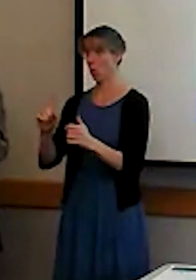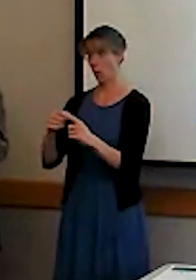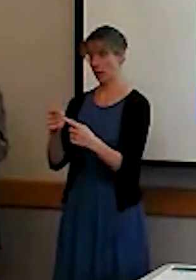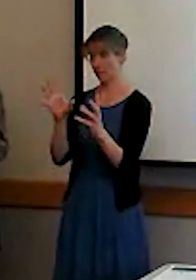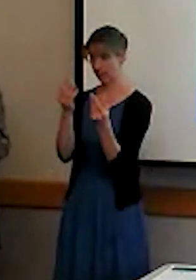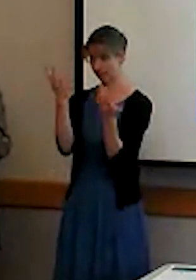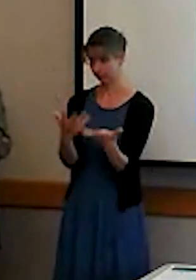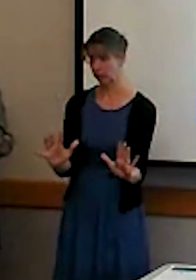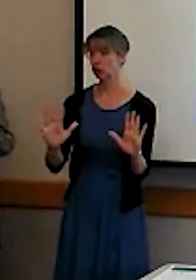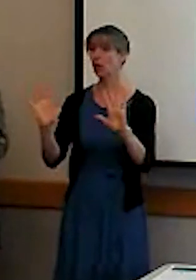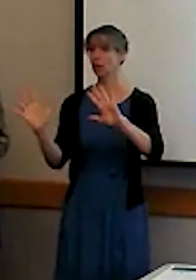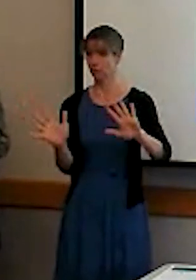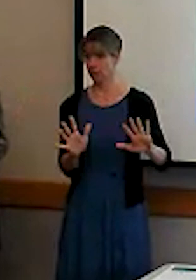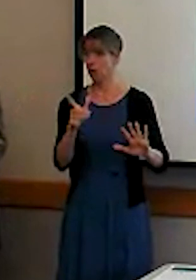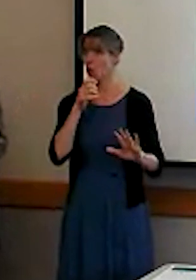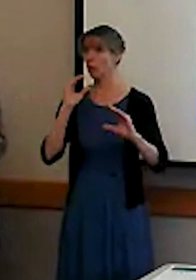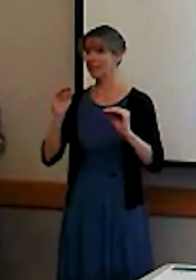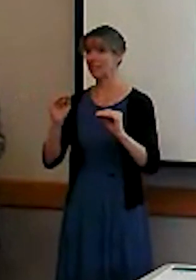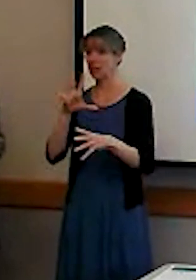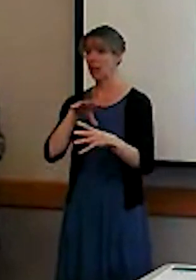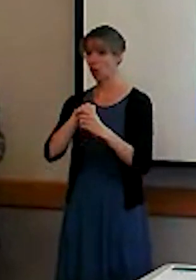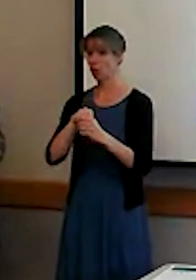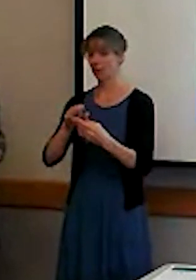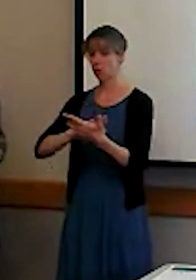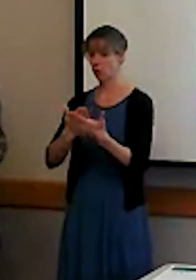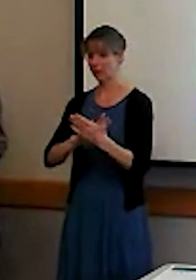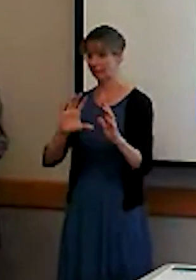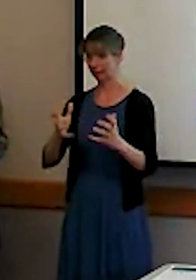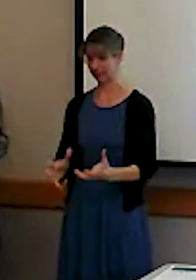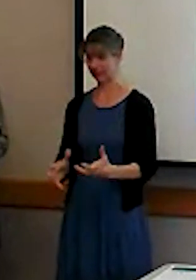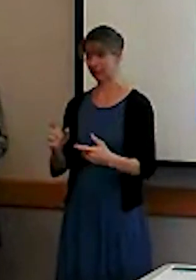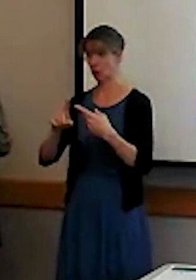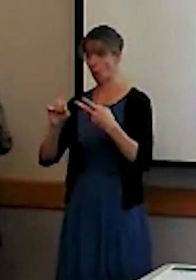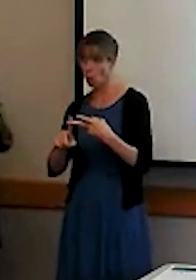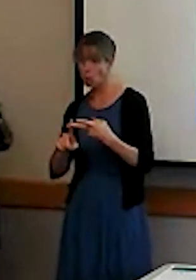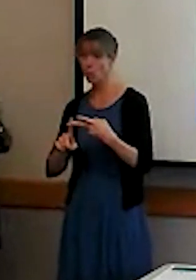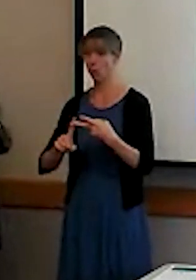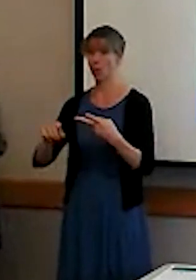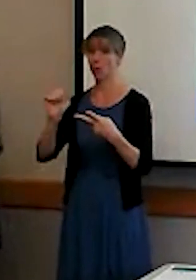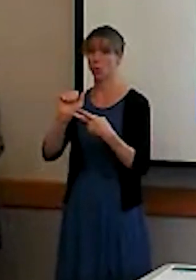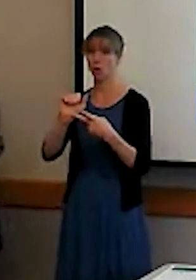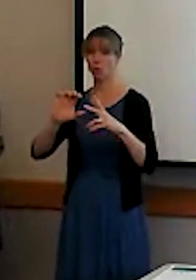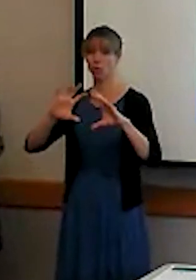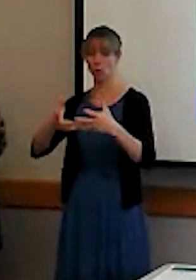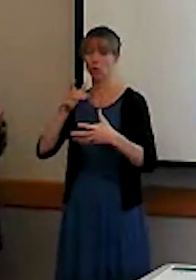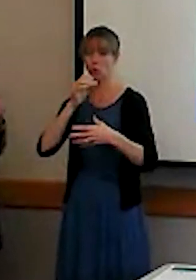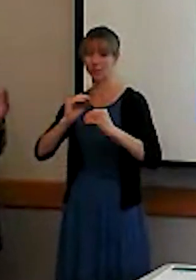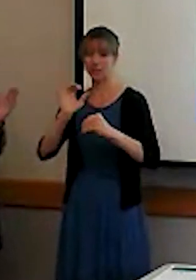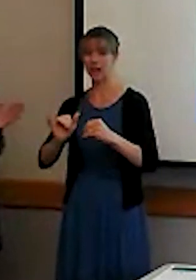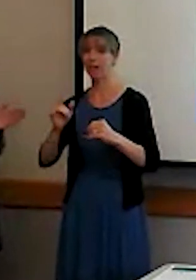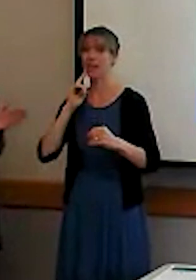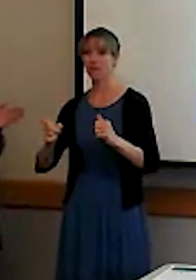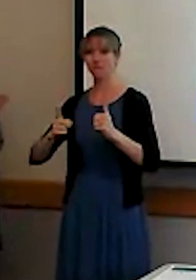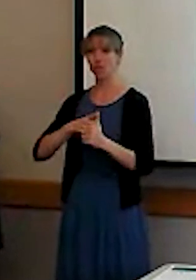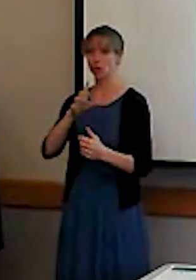soon as the session's over, those that teach inclusive cooking classes or are working with organizations that do will have